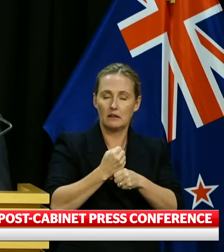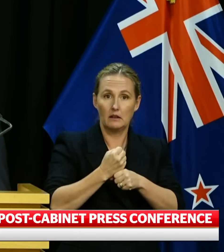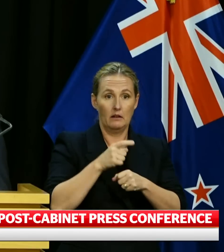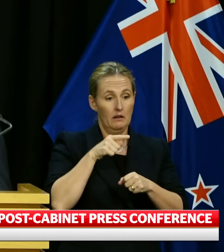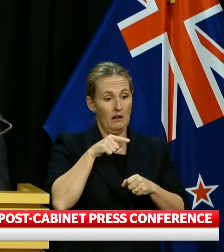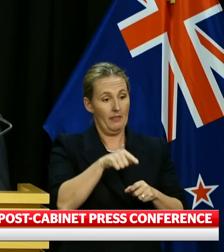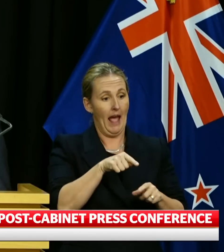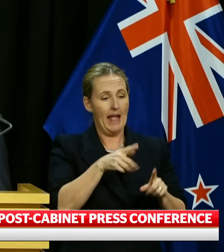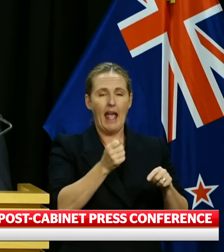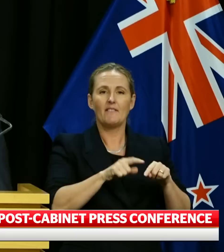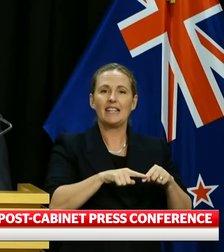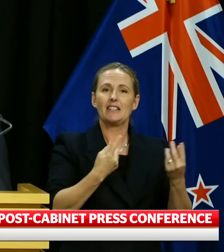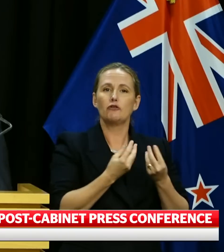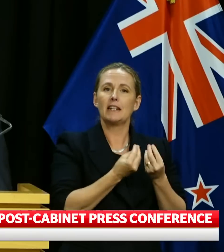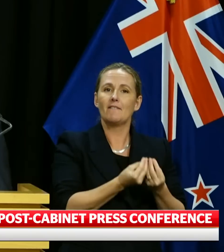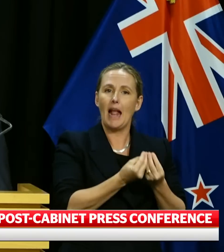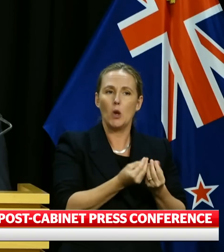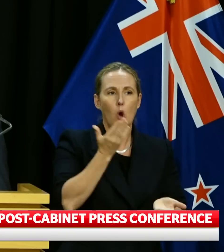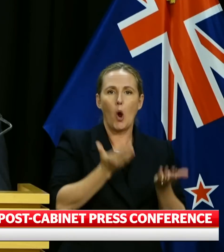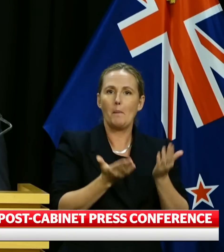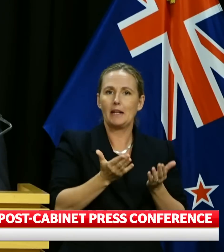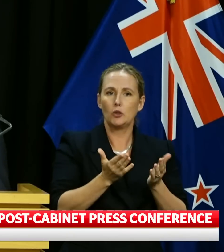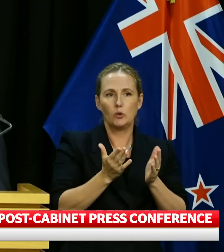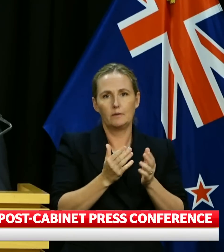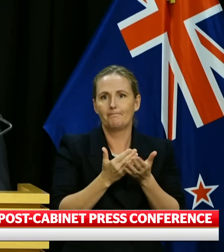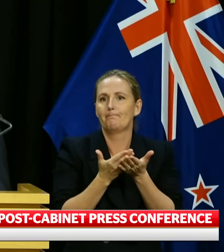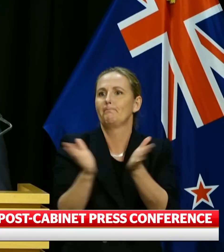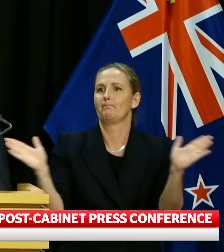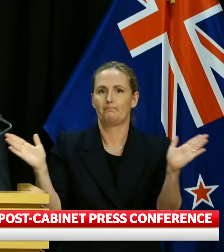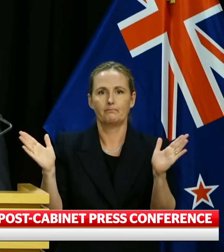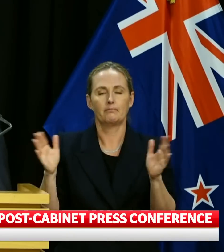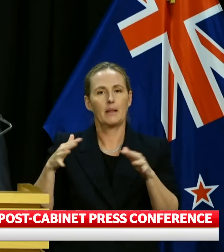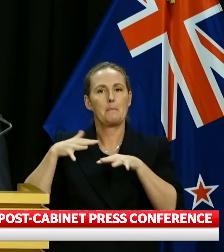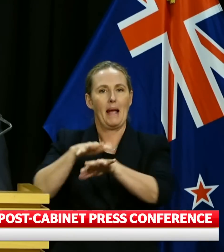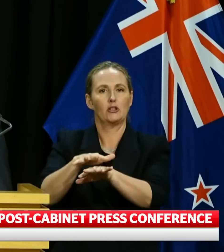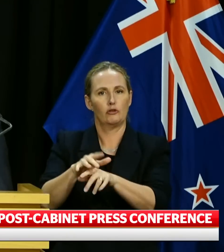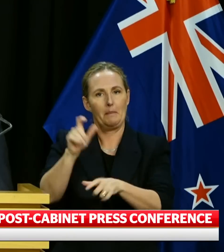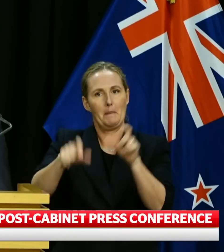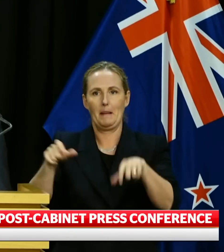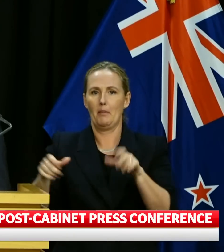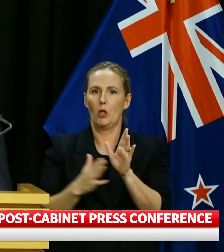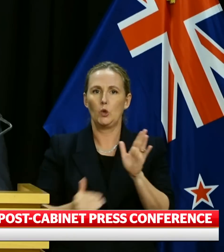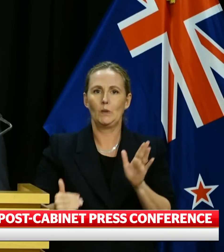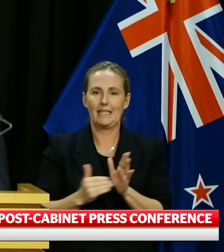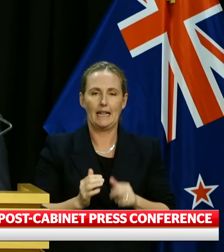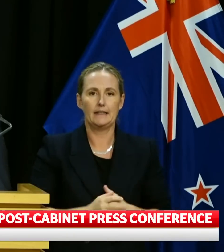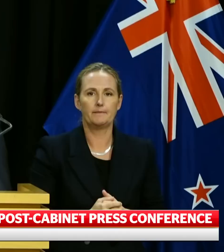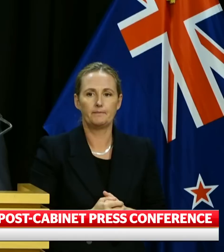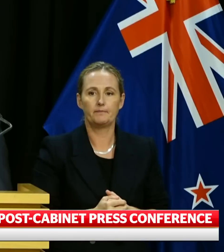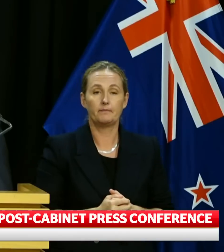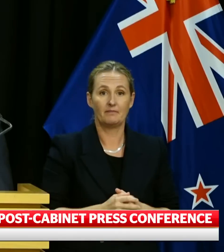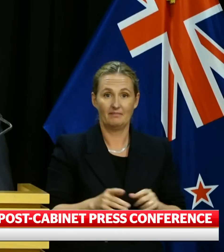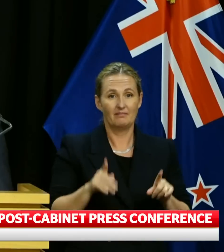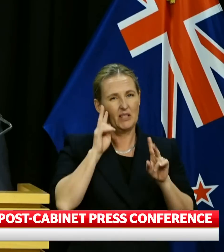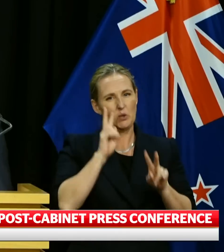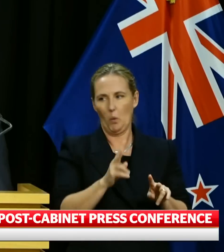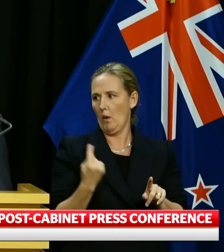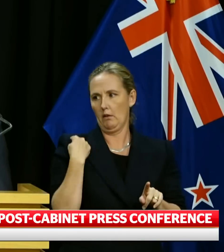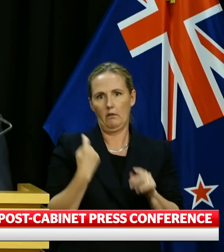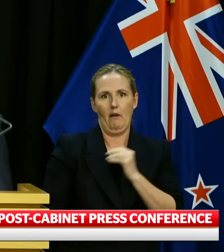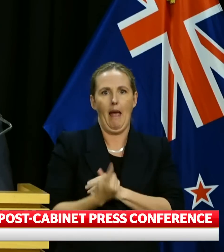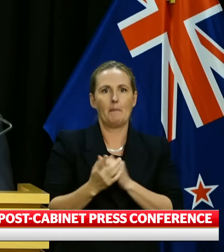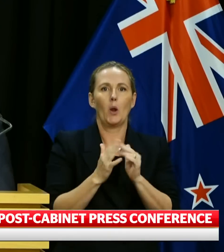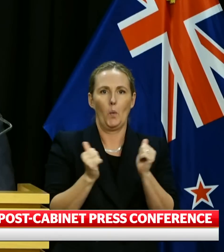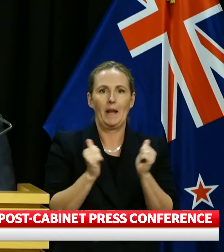of values that we as a country, on the main, I think generally uphold. We saw an example of that in the weekend, but I don't think that we